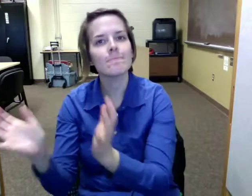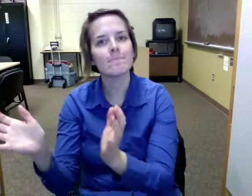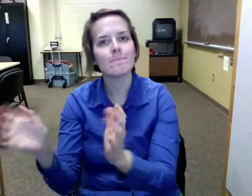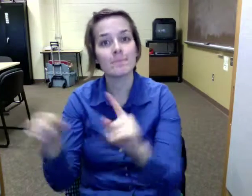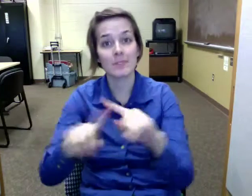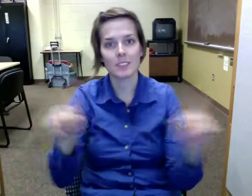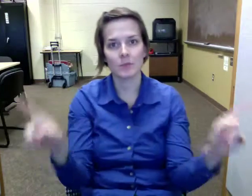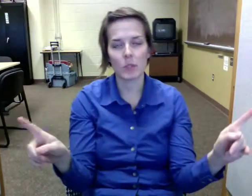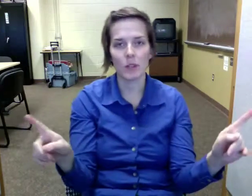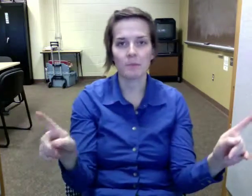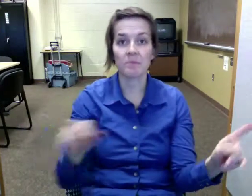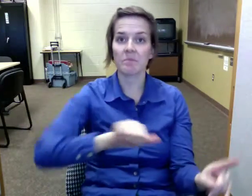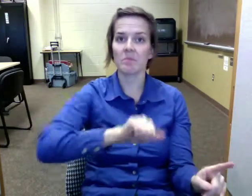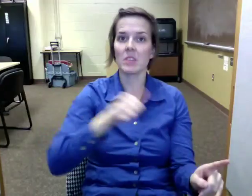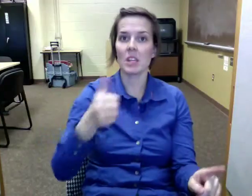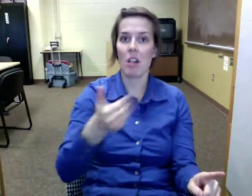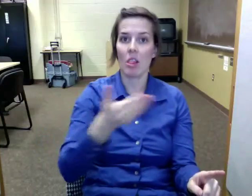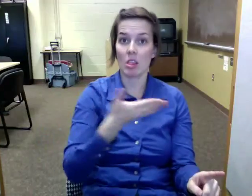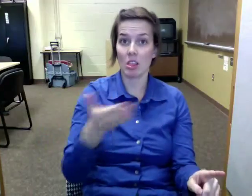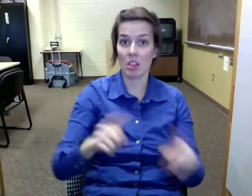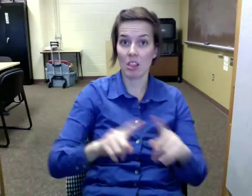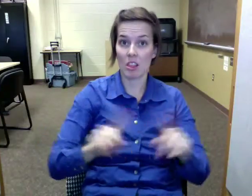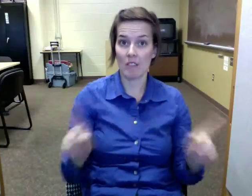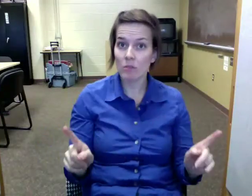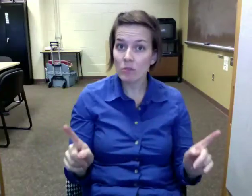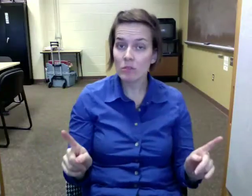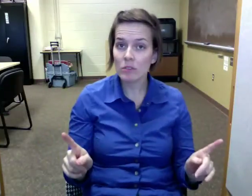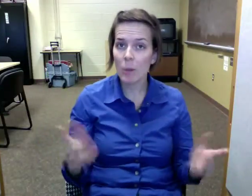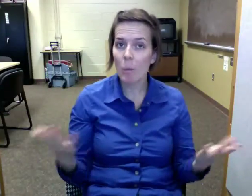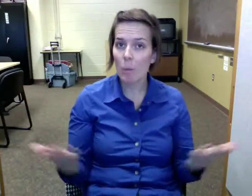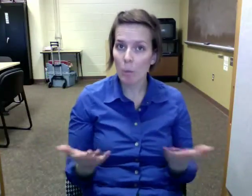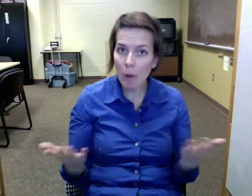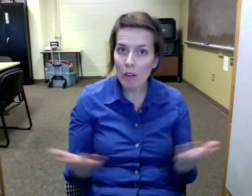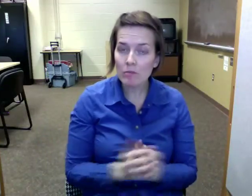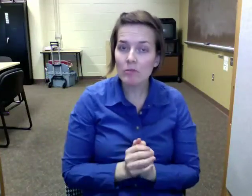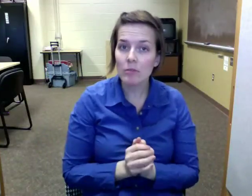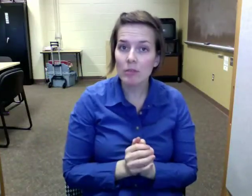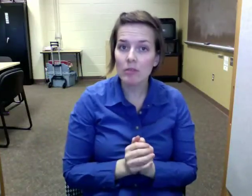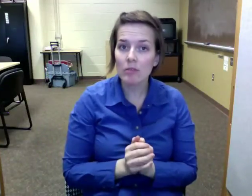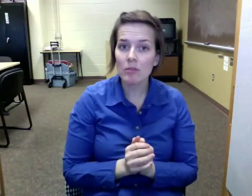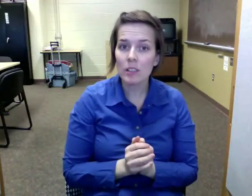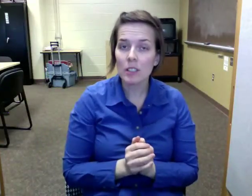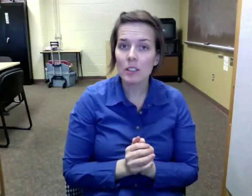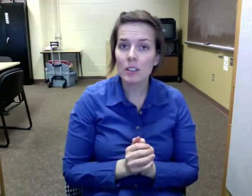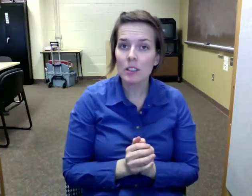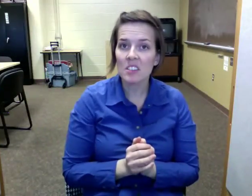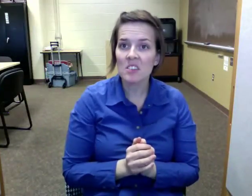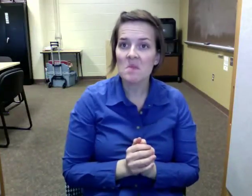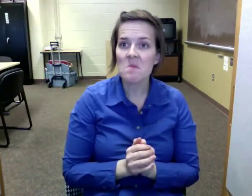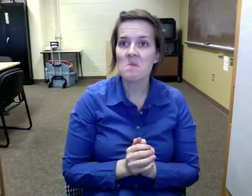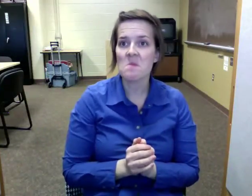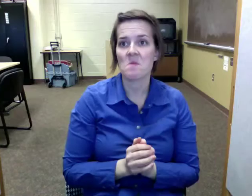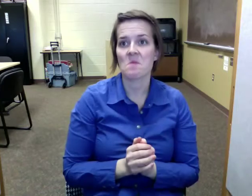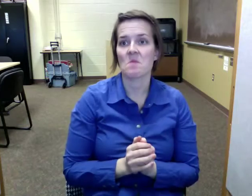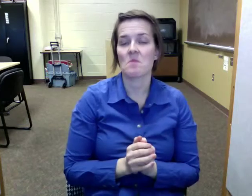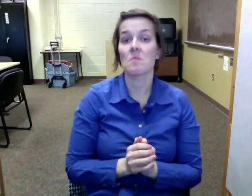Another thing that's different between the lecture situation and the everyday situation is the interaction between the speaker